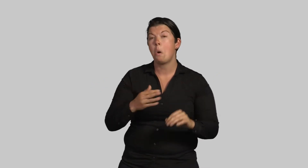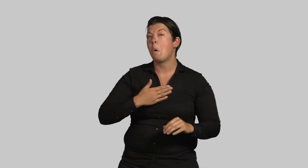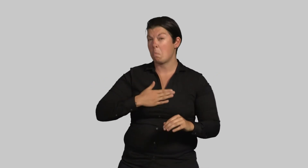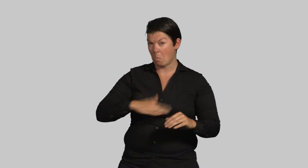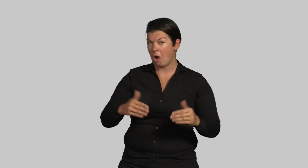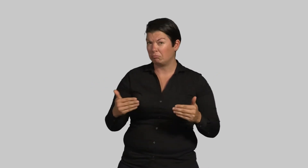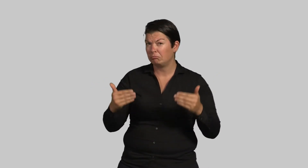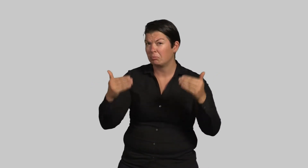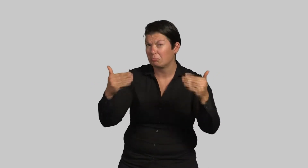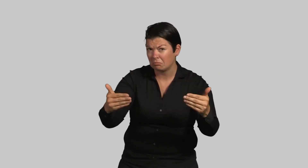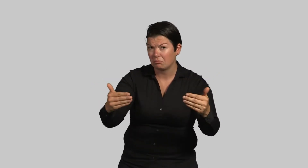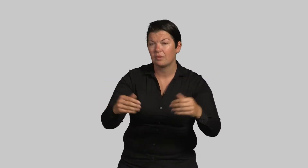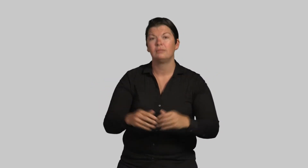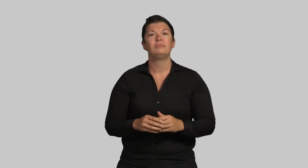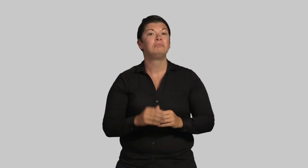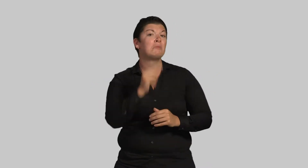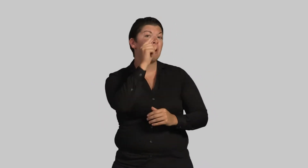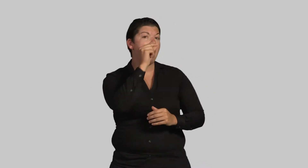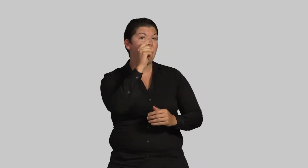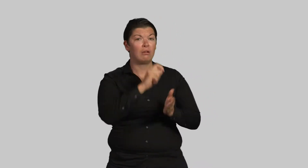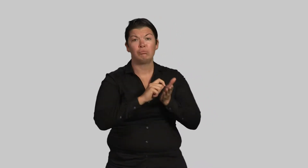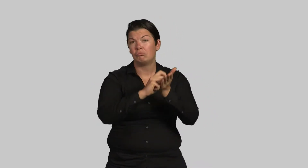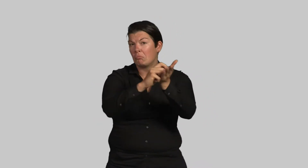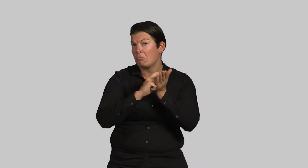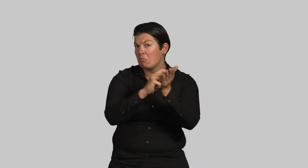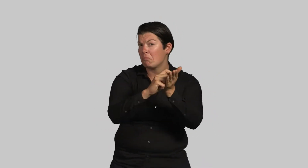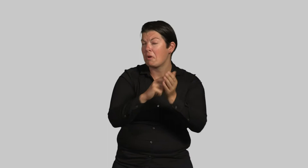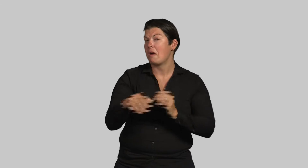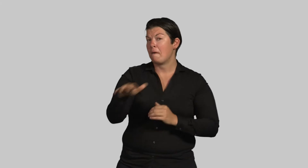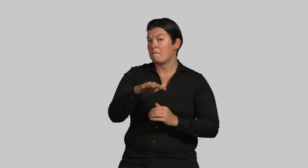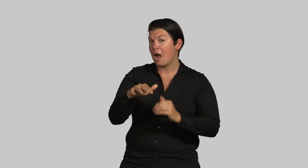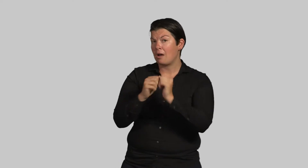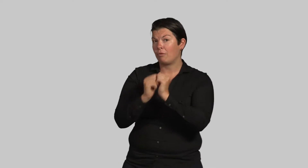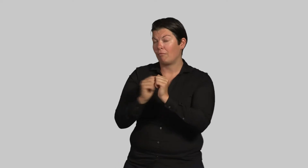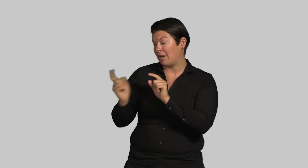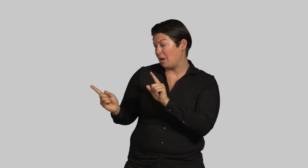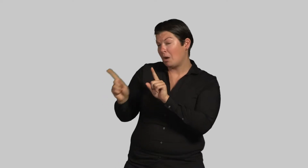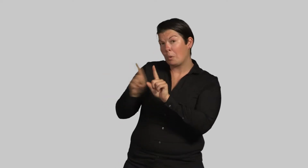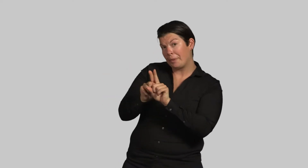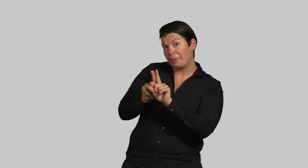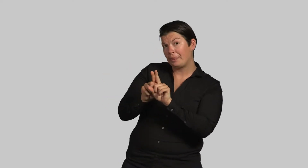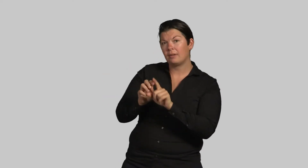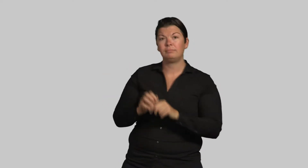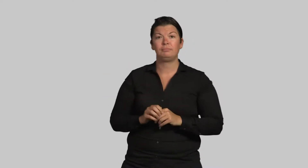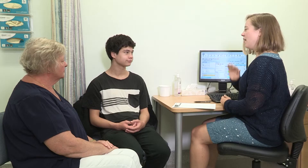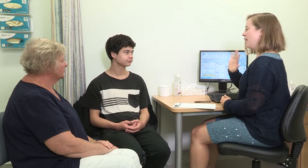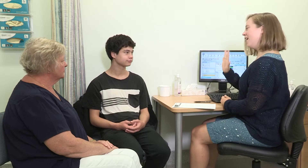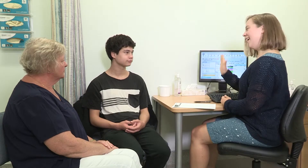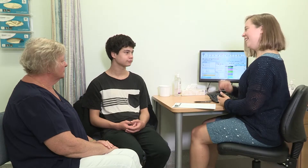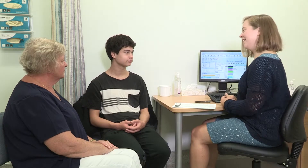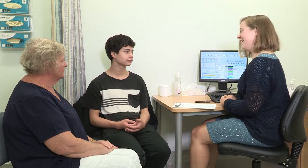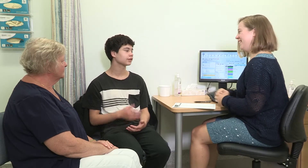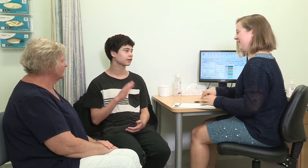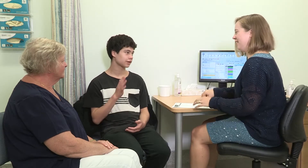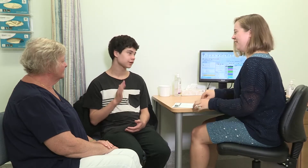to go ahead with the appointment, you could use pen and paper to write or have family or a friend with you.